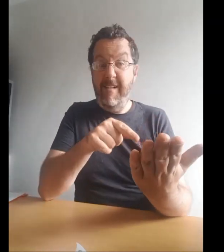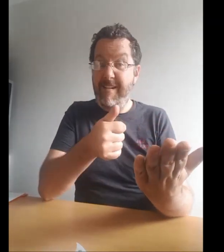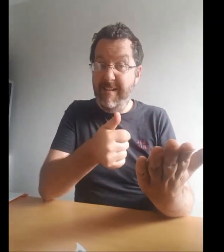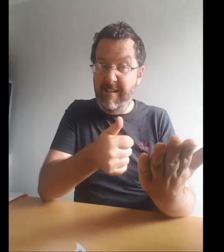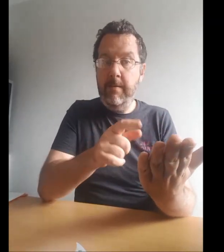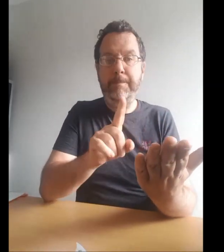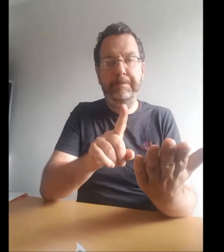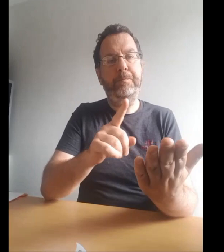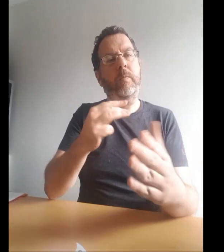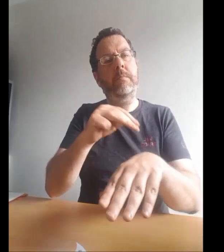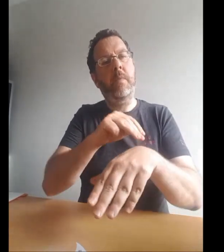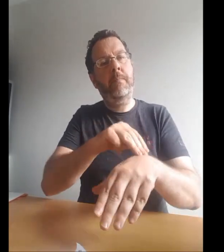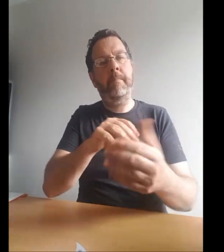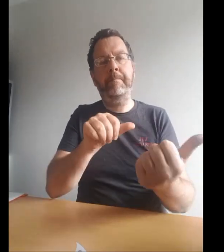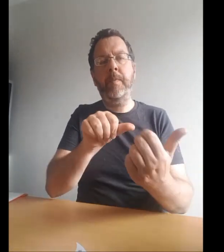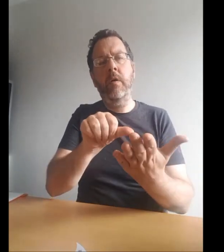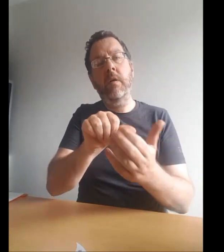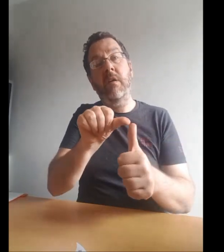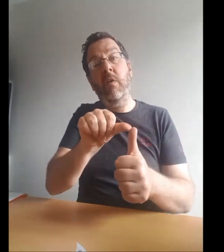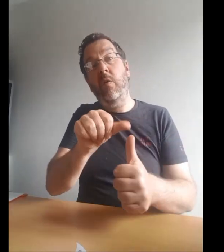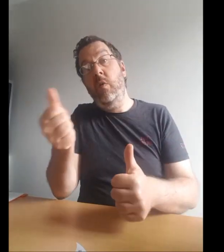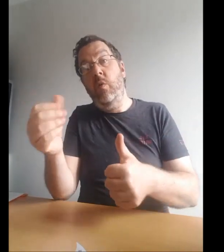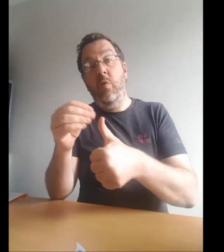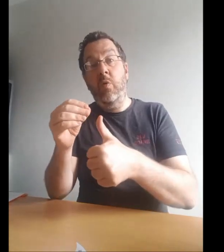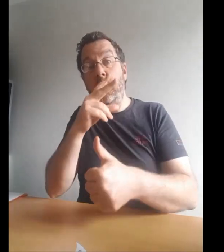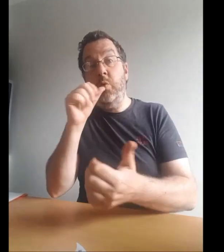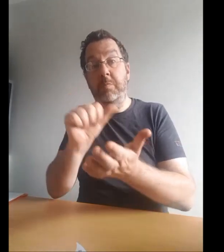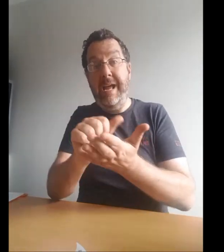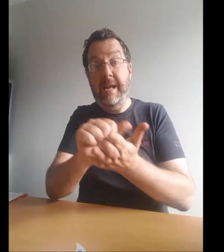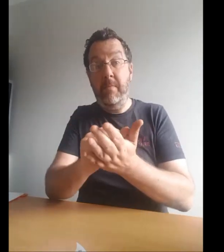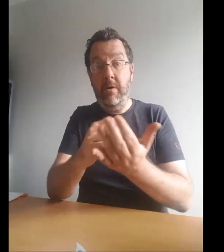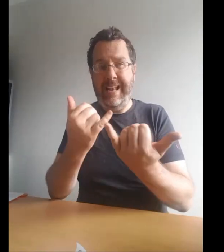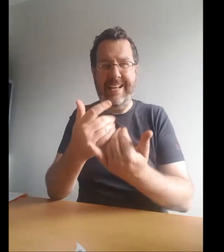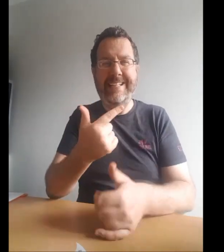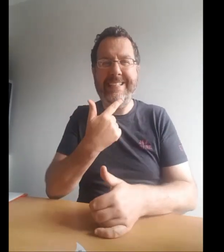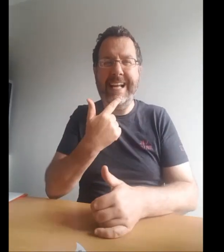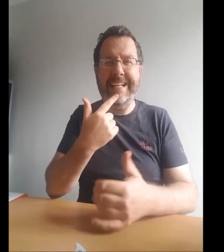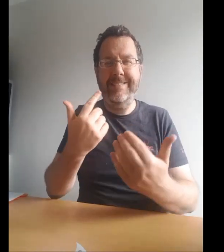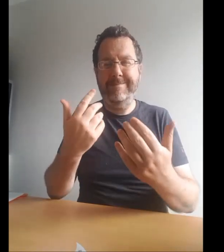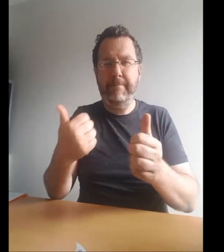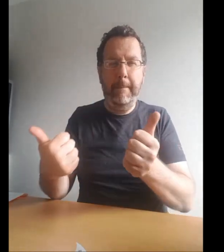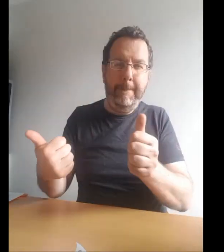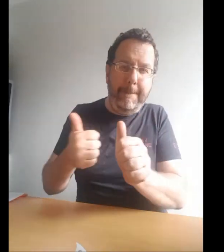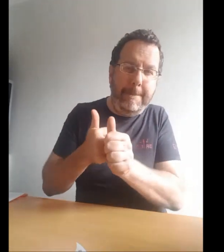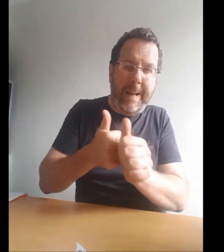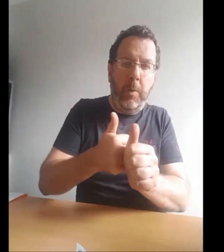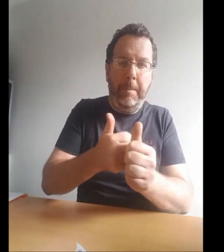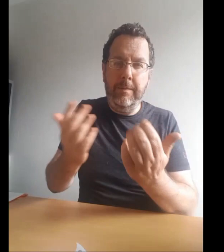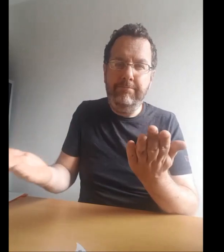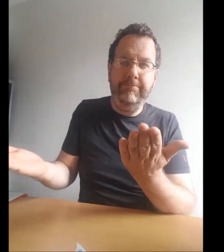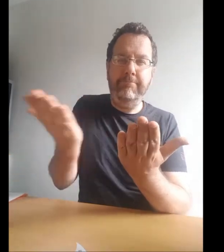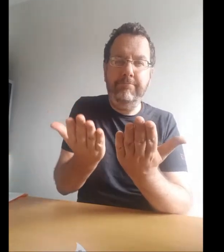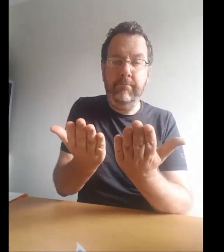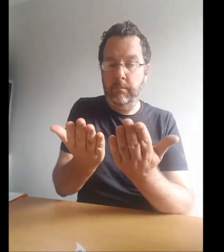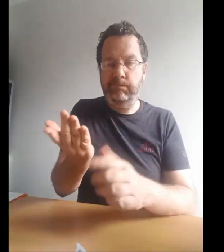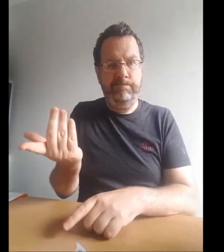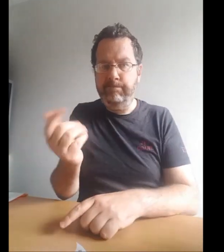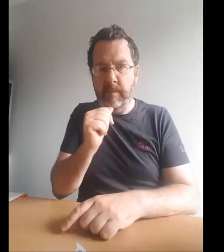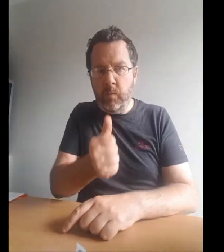Now, there's an issue with this still, in that we don't have a second example of a newspaper to back this story up. I've had a little